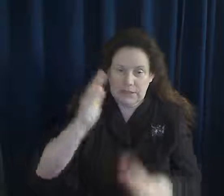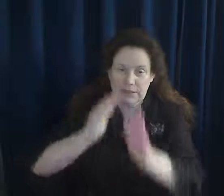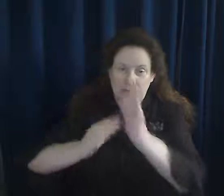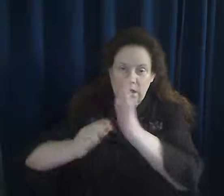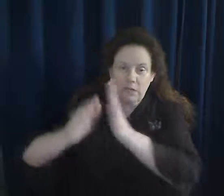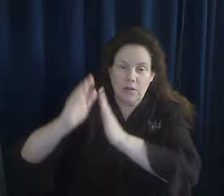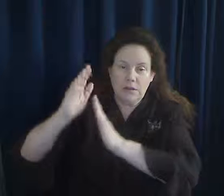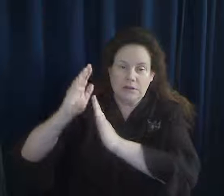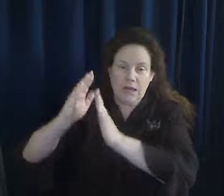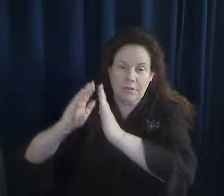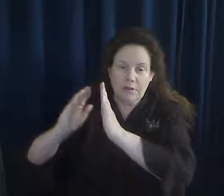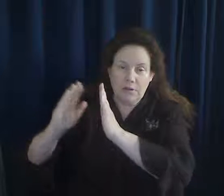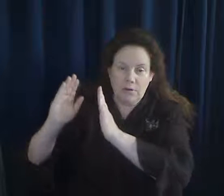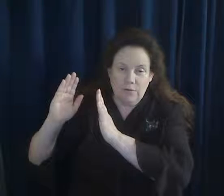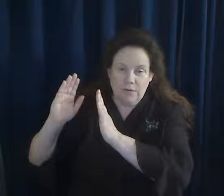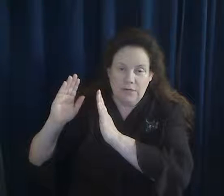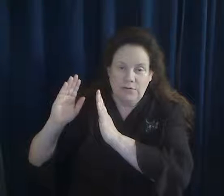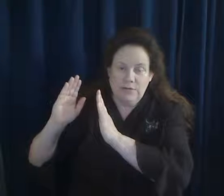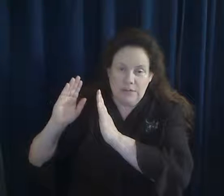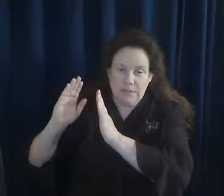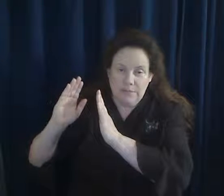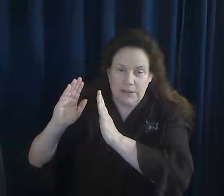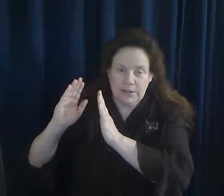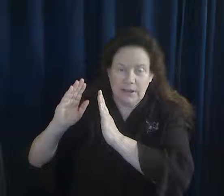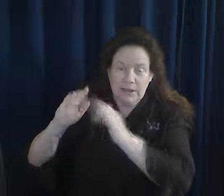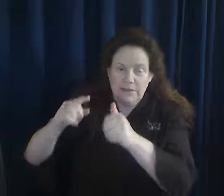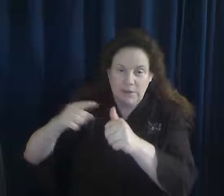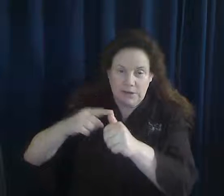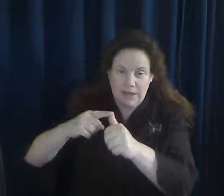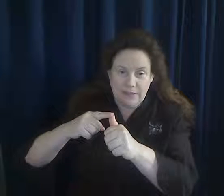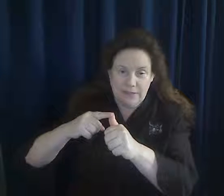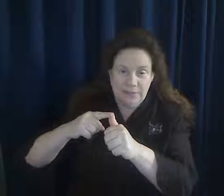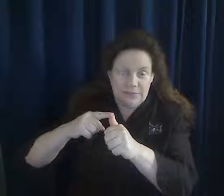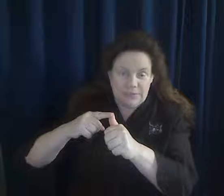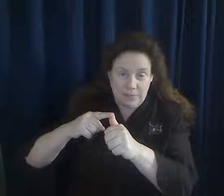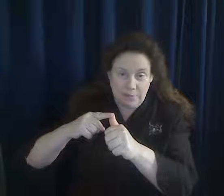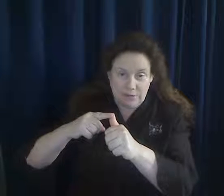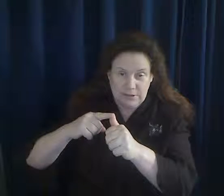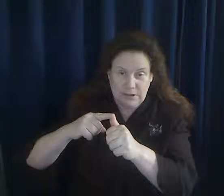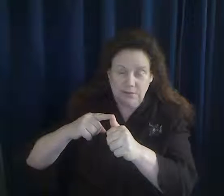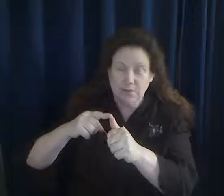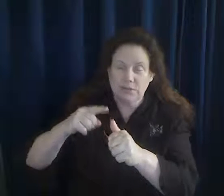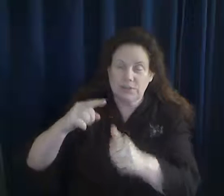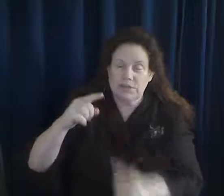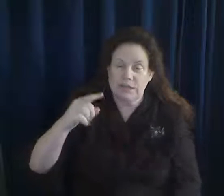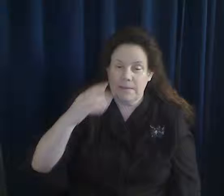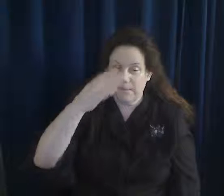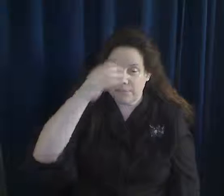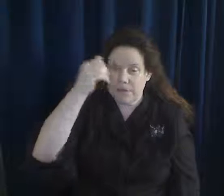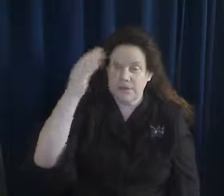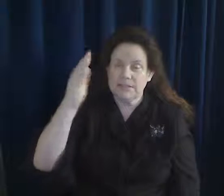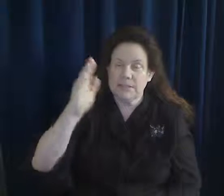he, a long time ago, first loved me. If you want to add the first at that point, you can, or you can just say, because